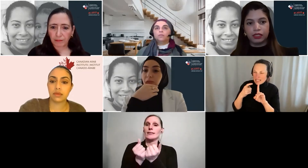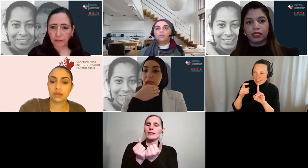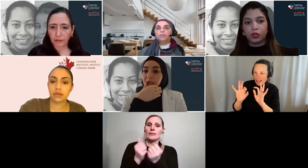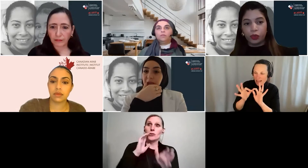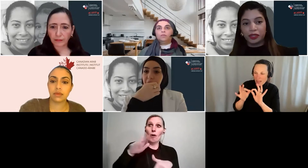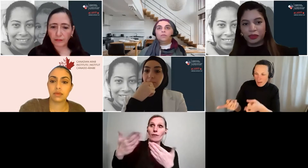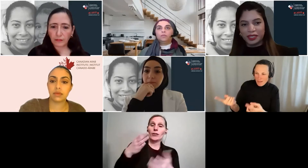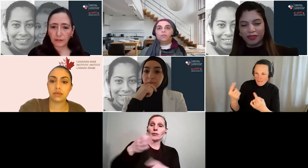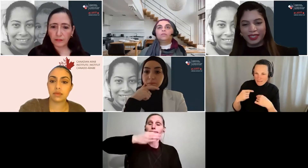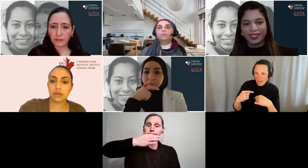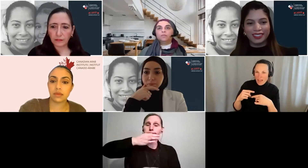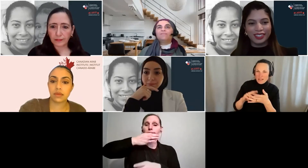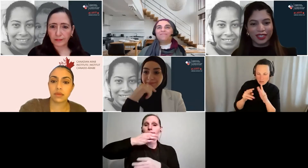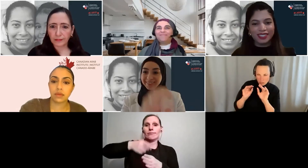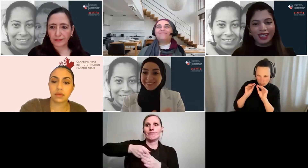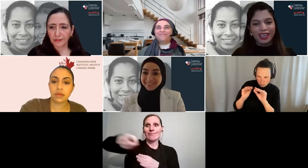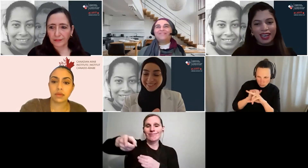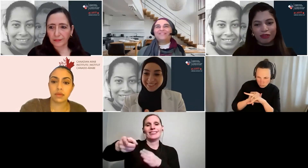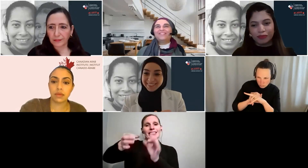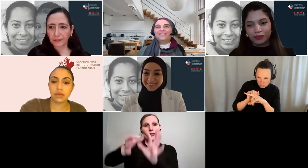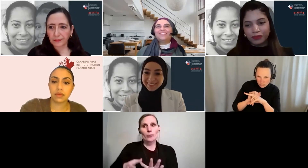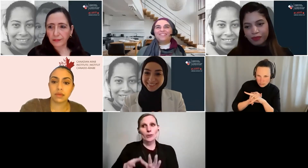national 24/7 service.